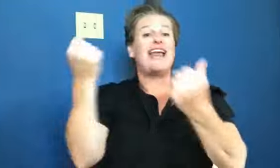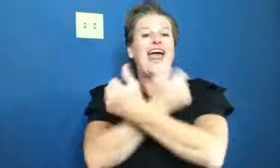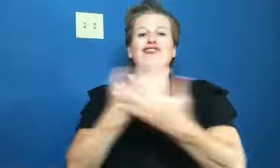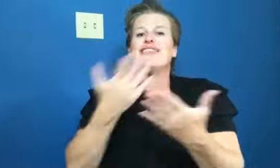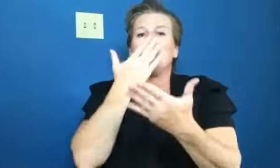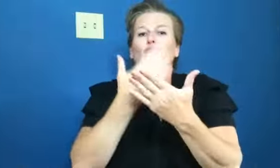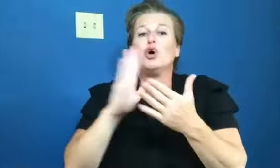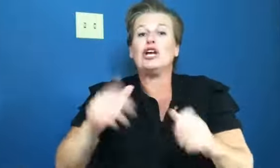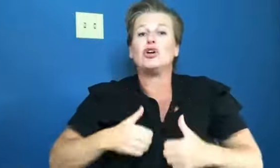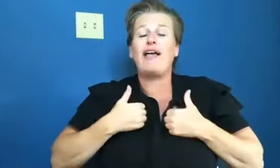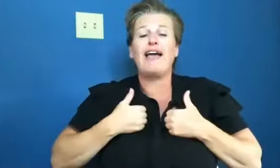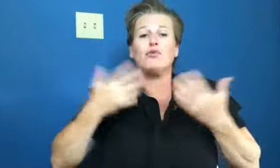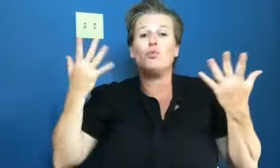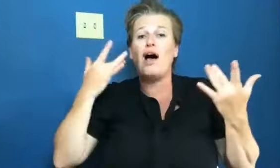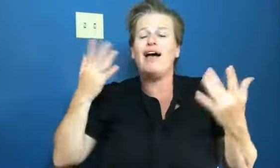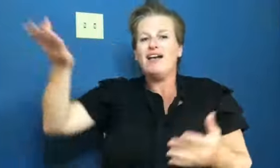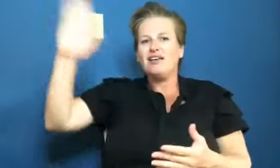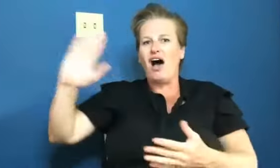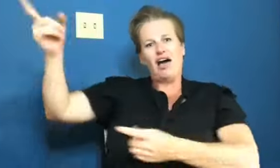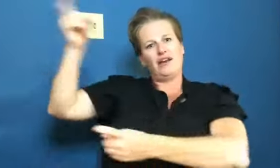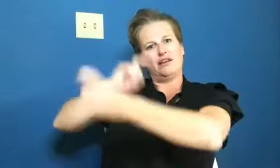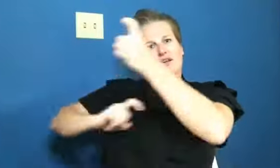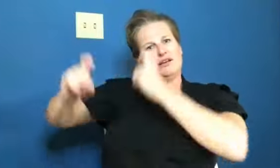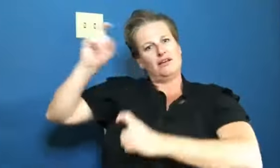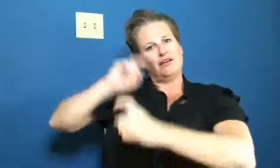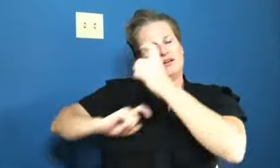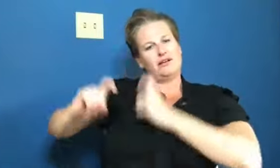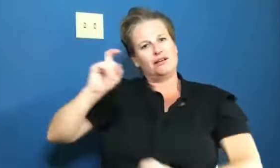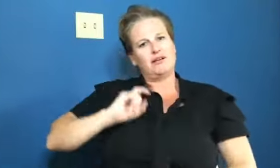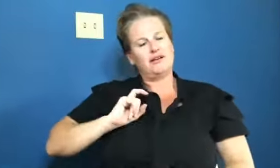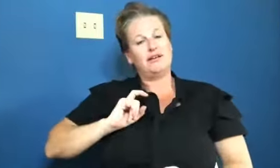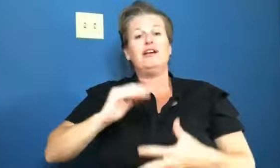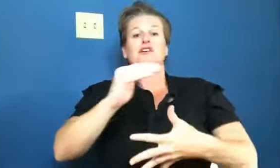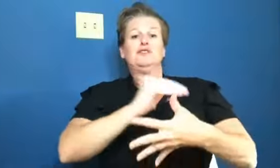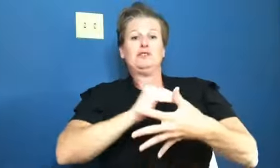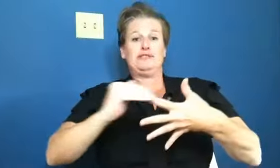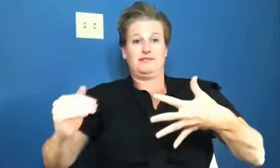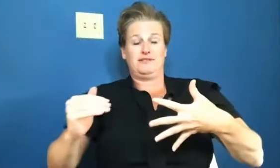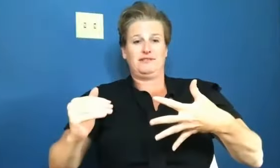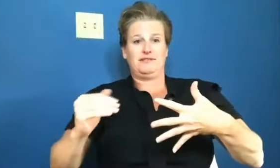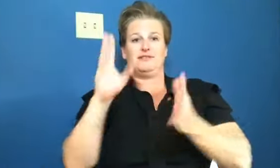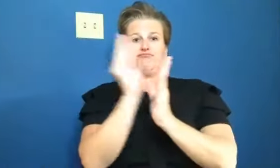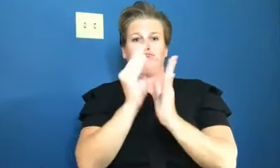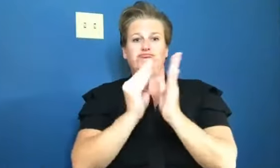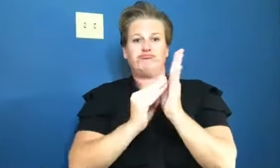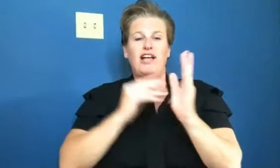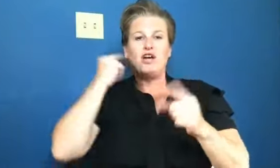to believe. And she started to ask me in step two to make a list of all the crazy and insane things that I was doing to control alcoholism, which I